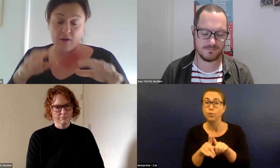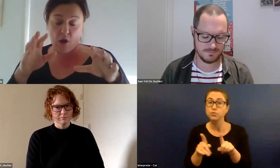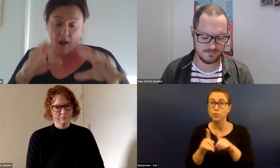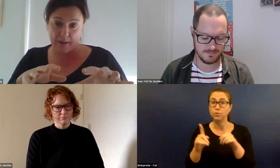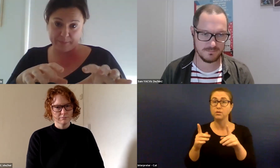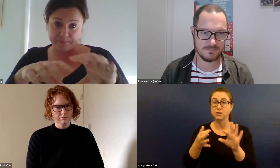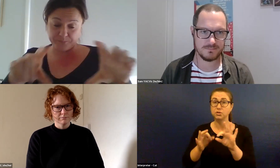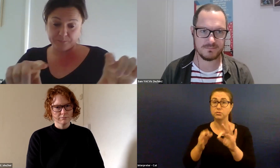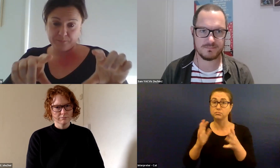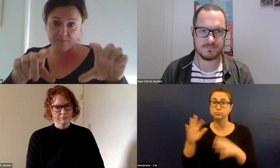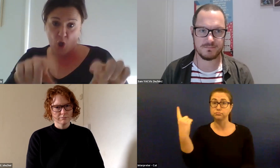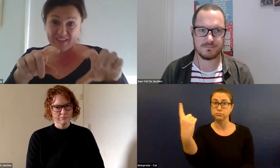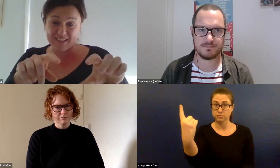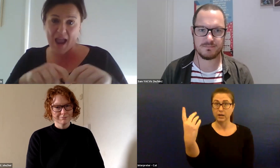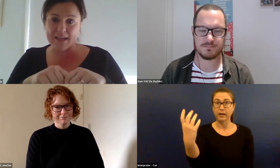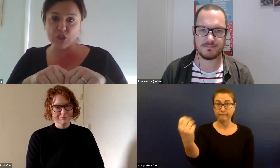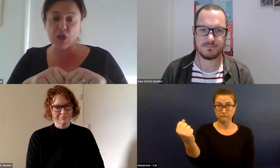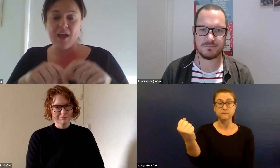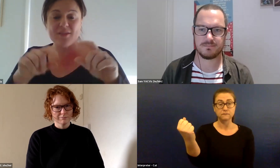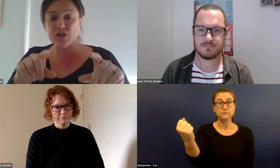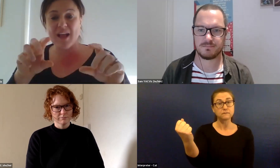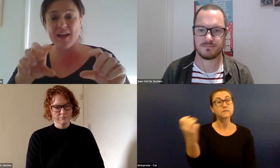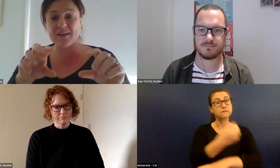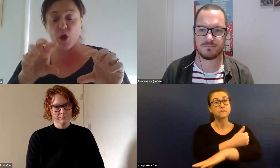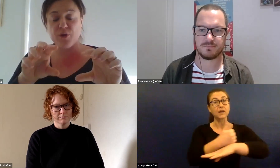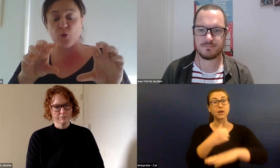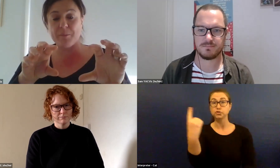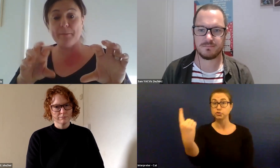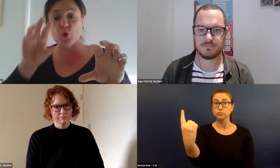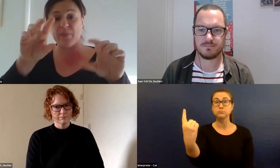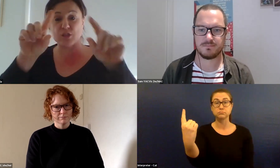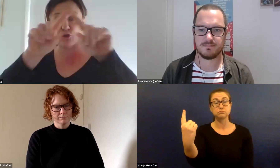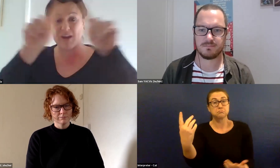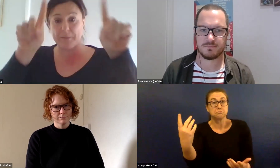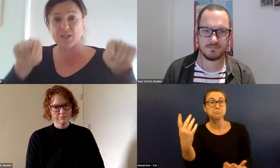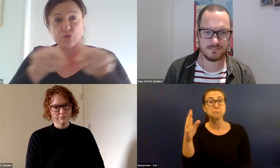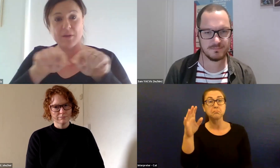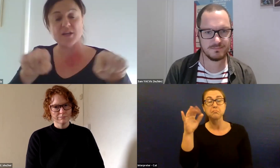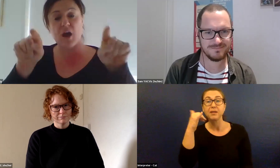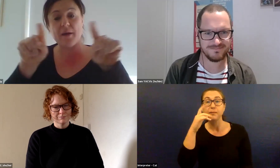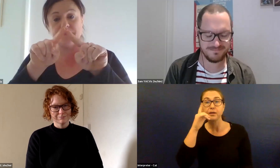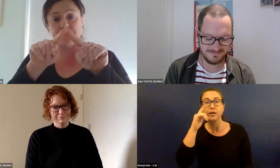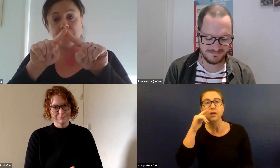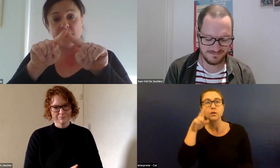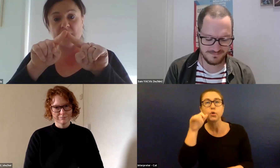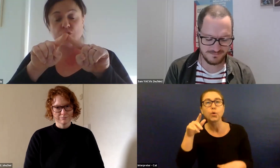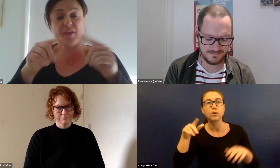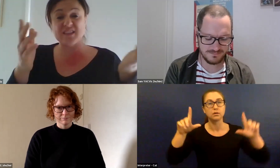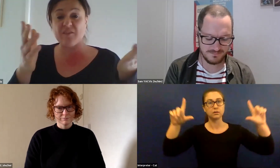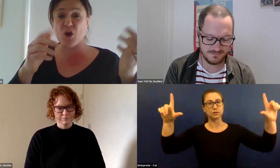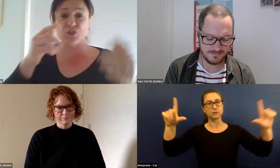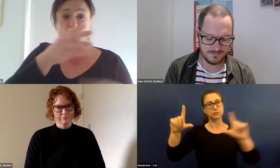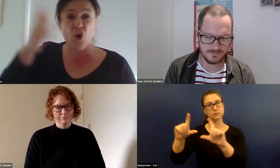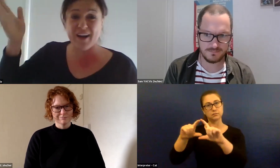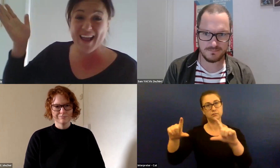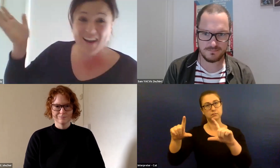there on the stage. The Auslan interpreter could have been put on the screen picture in picture, so that a